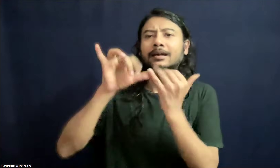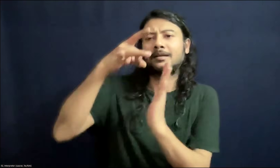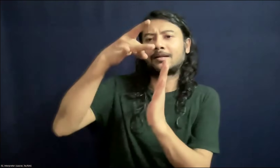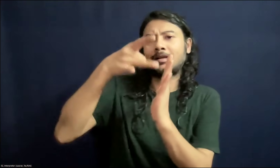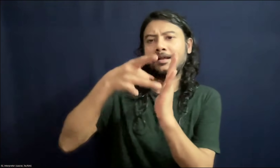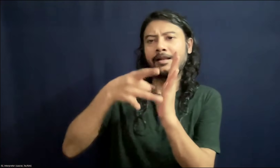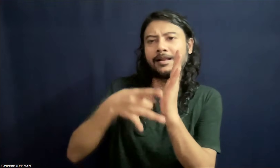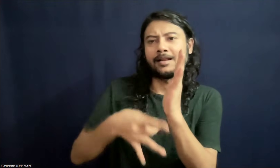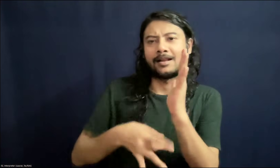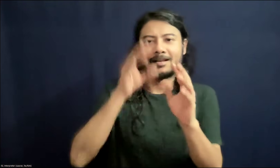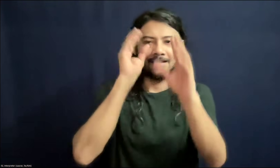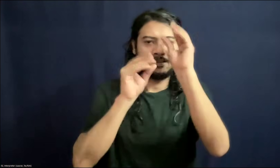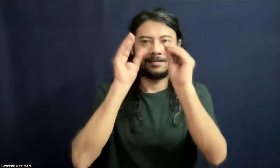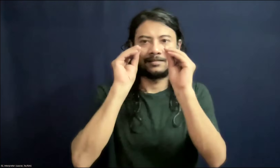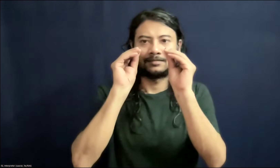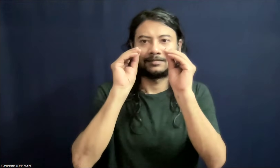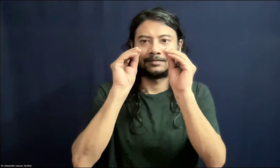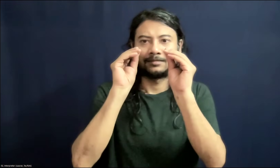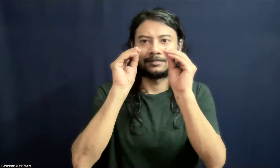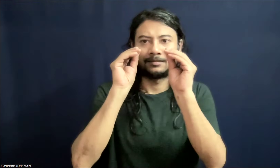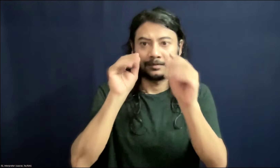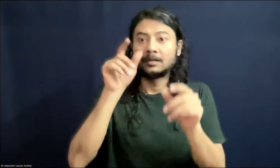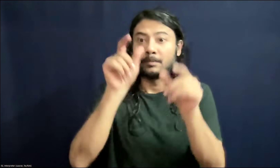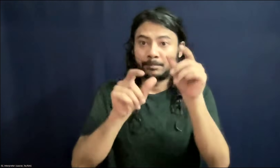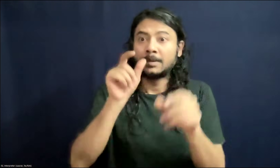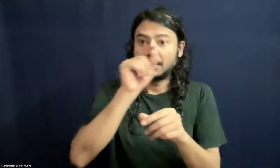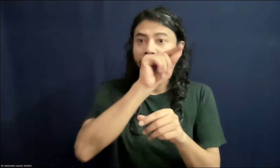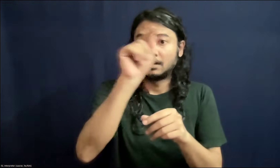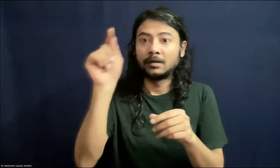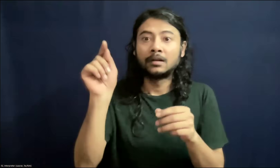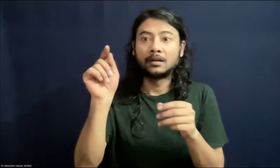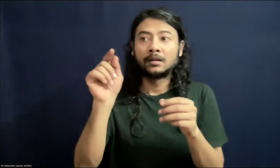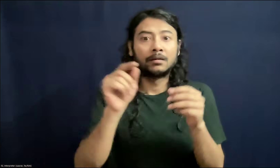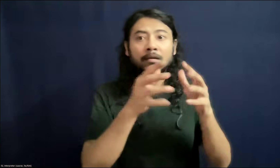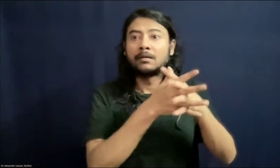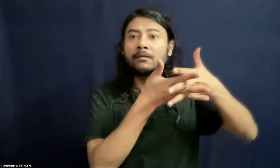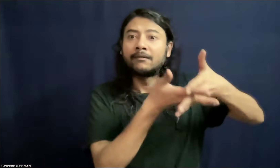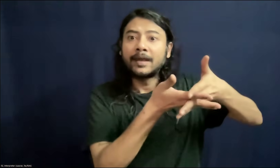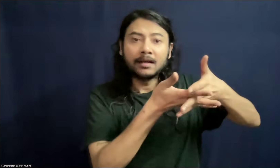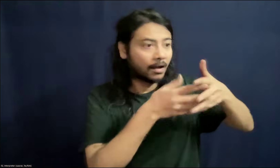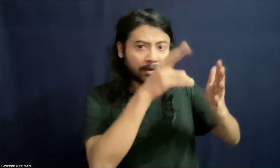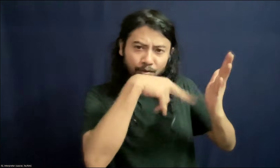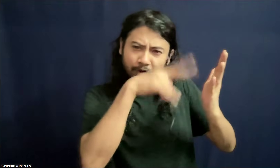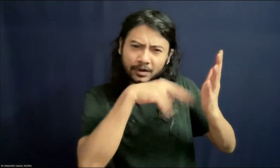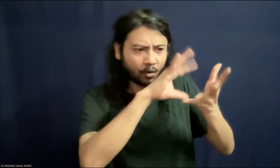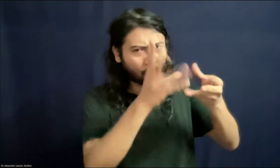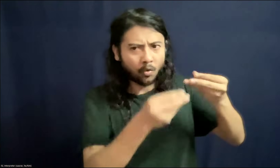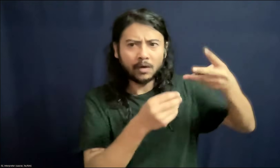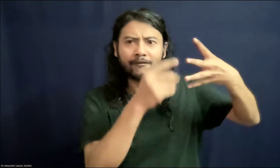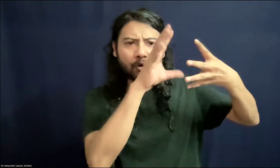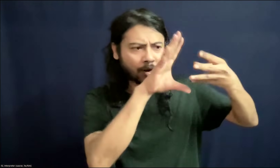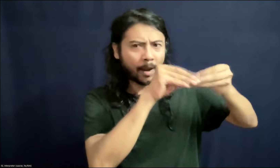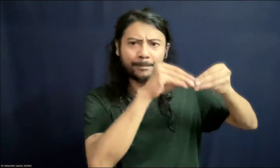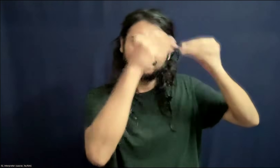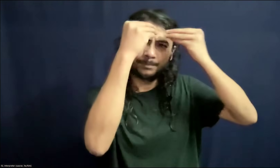big scholar and he's studied all the Vedas, but he doesn't know Krishna, he doesn't know who is Krishna, and he doesn't know how to love